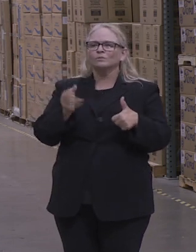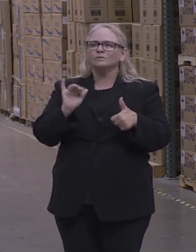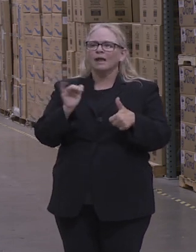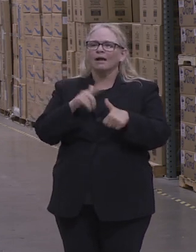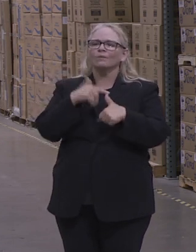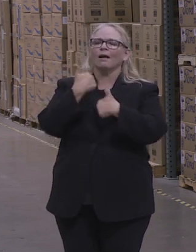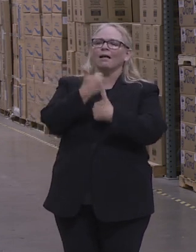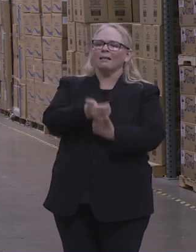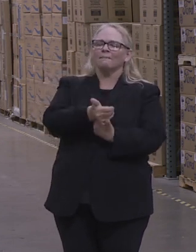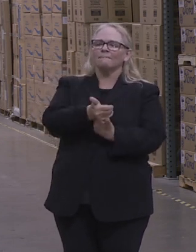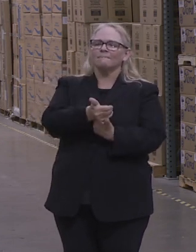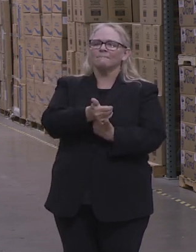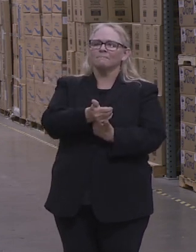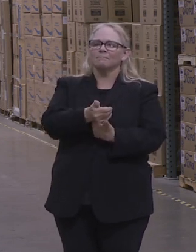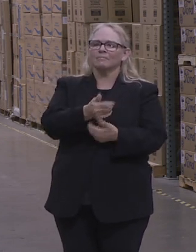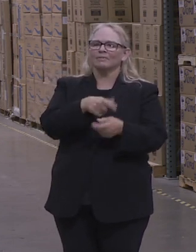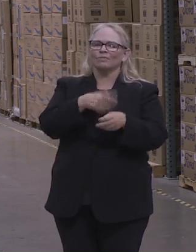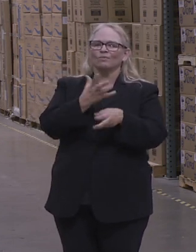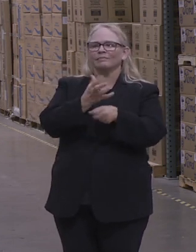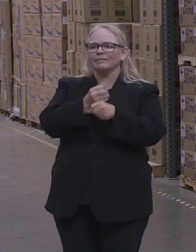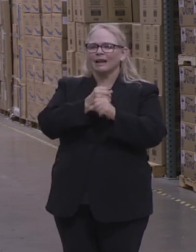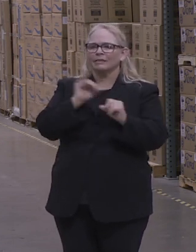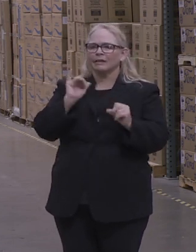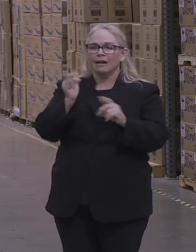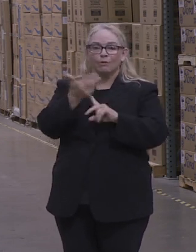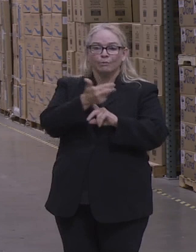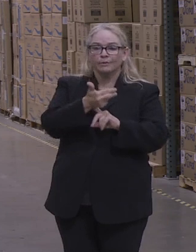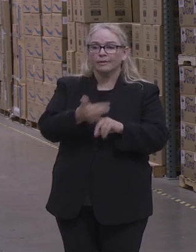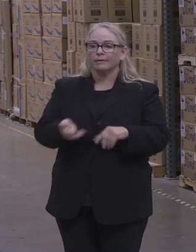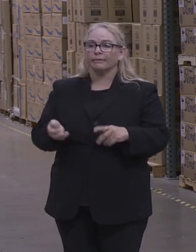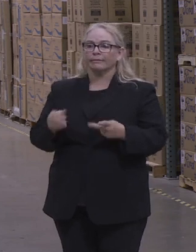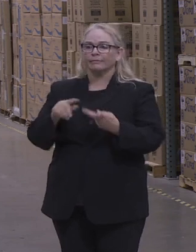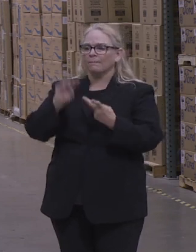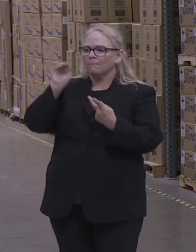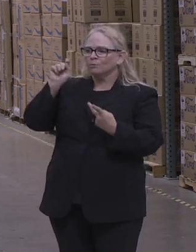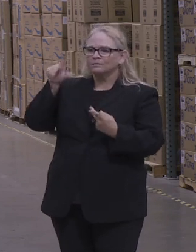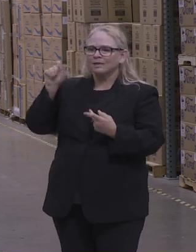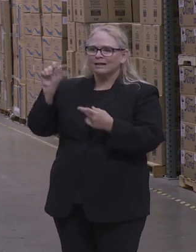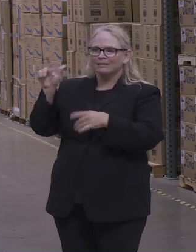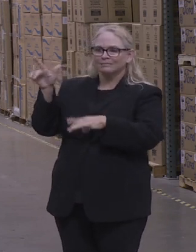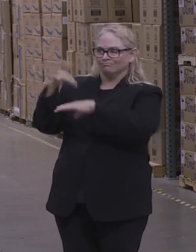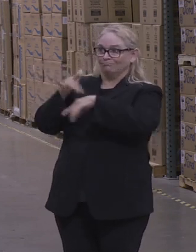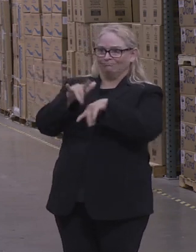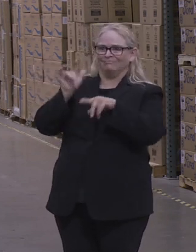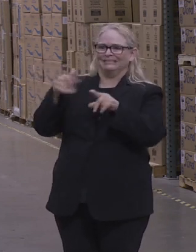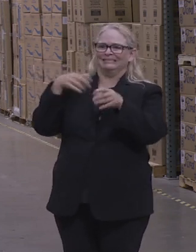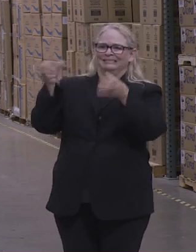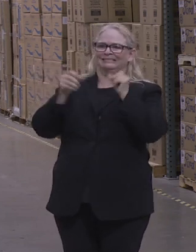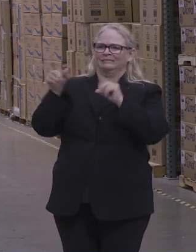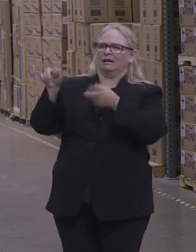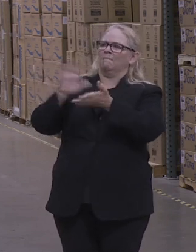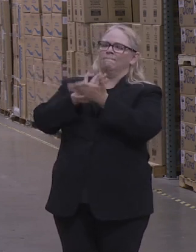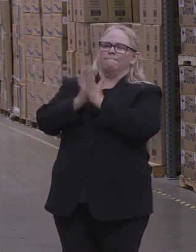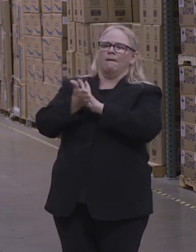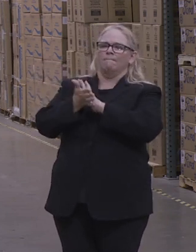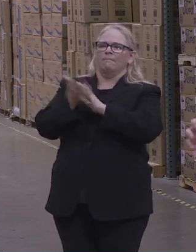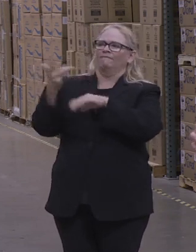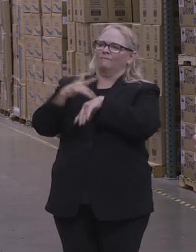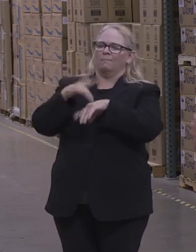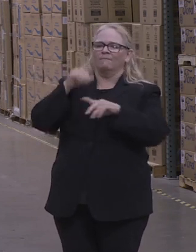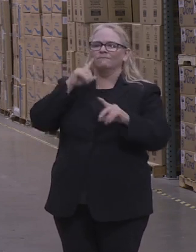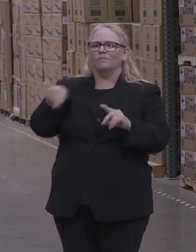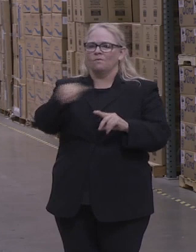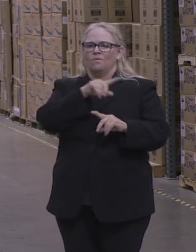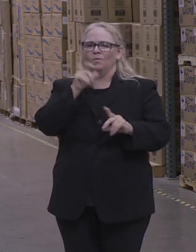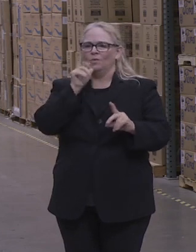acquire assets like hotels and motels so that we can quickly make them available. So we're not just putting up